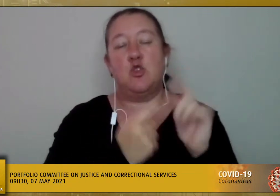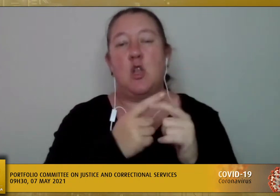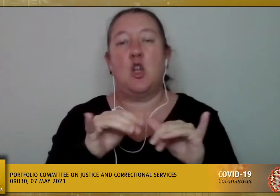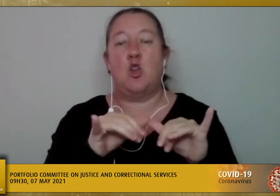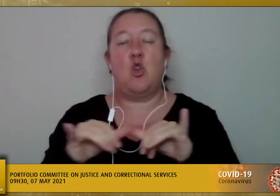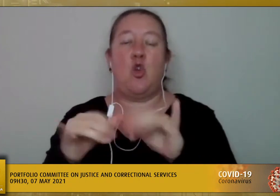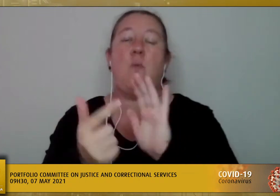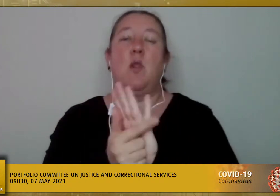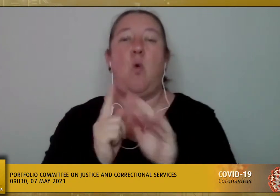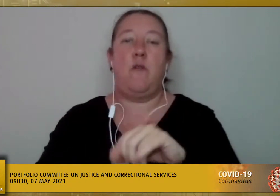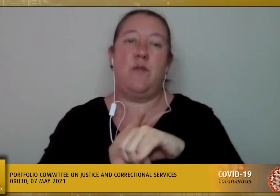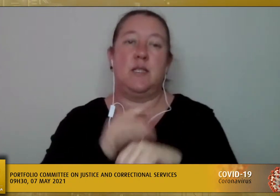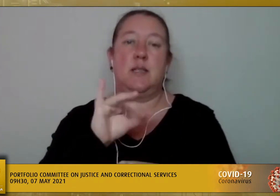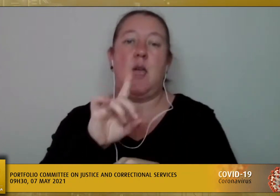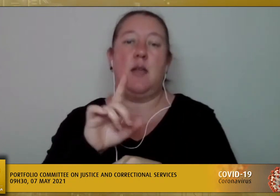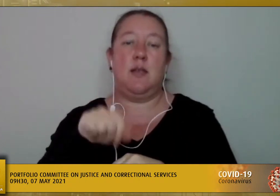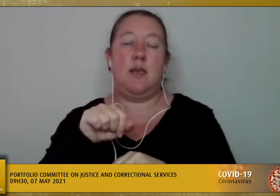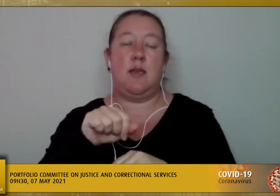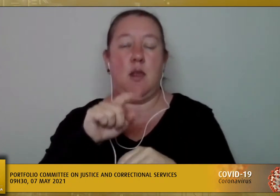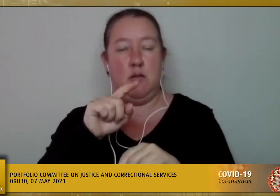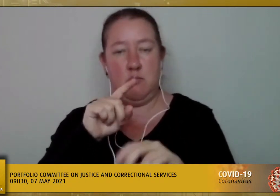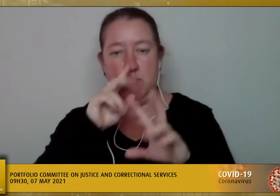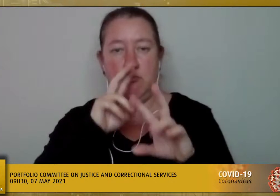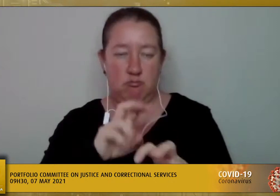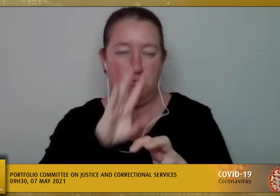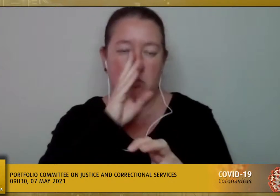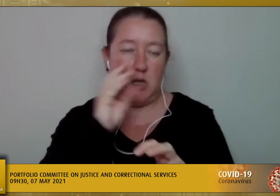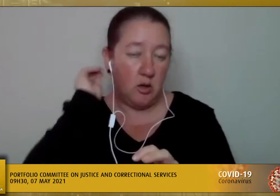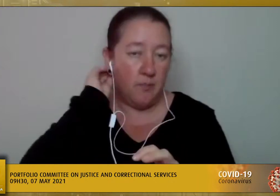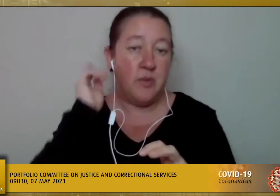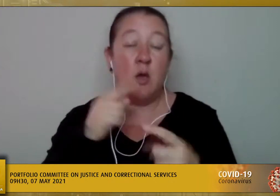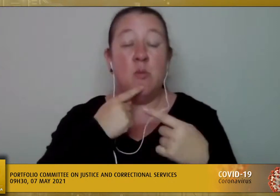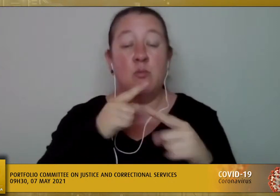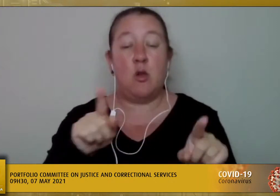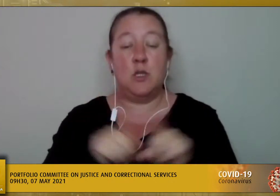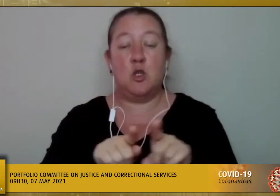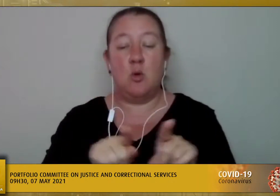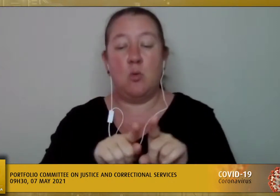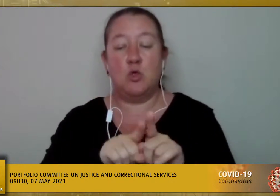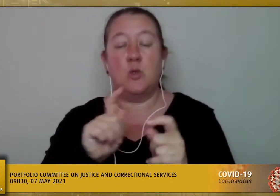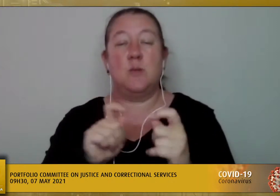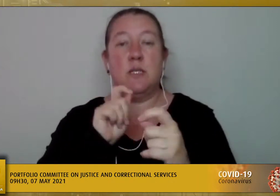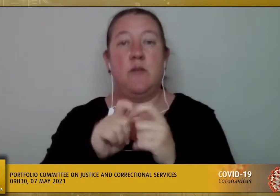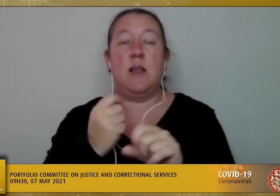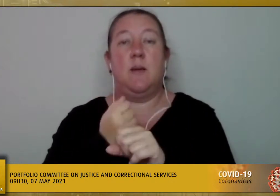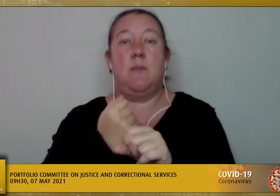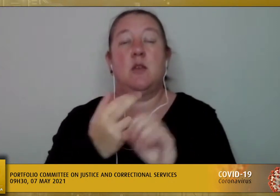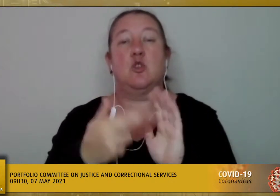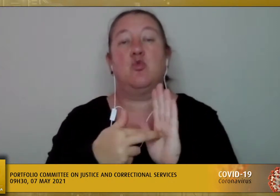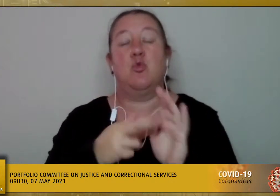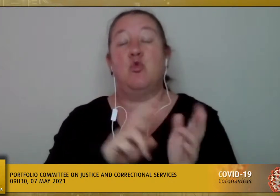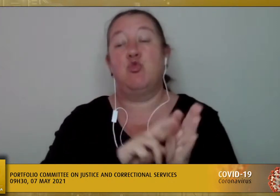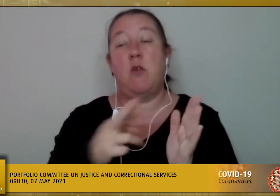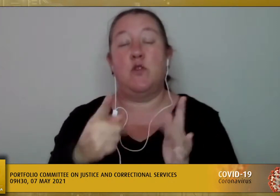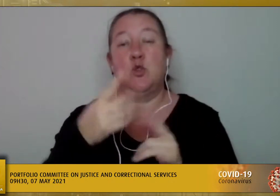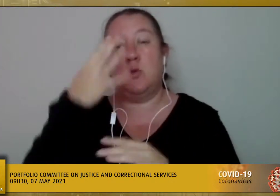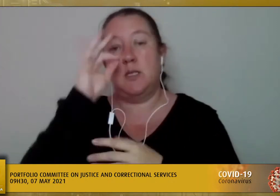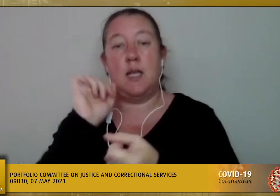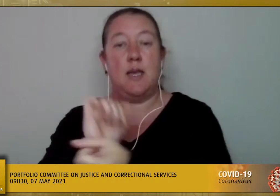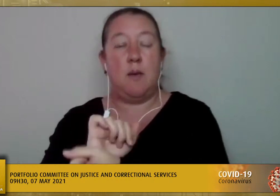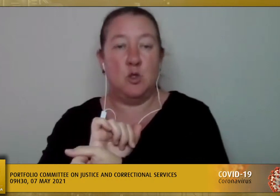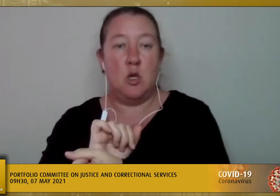offenses that the ID can take cognizance of the Proclamation also specifically makes reference to the state capture